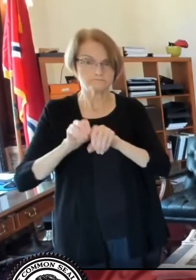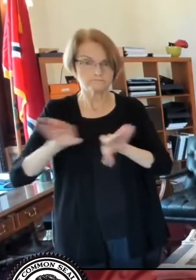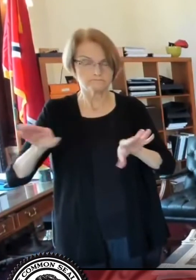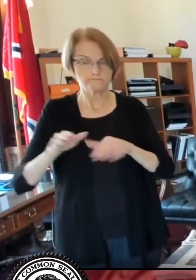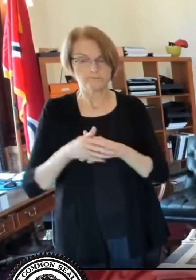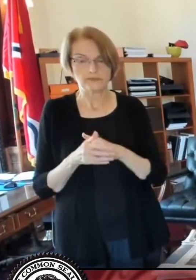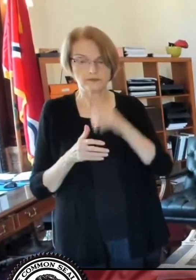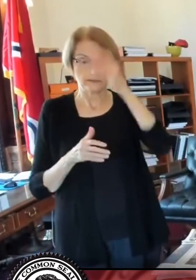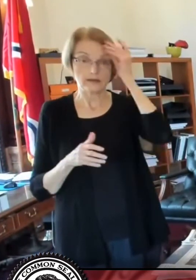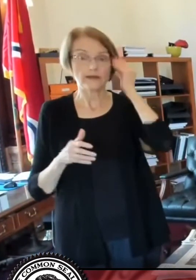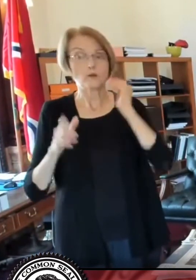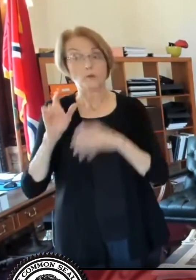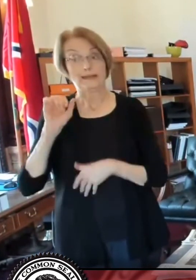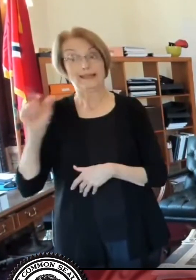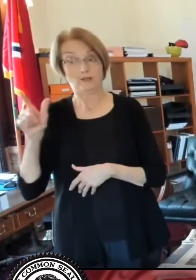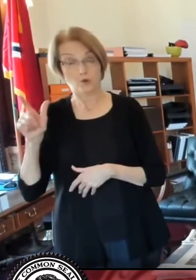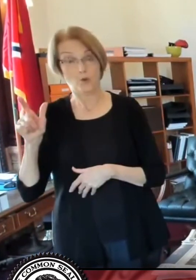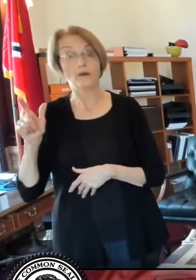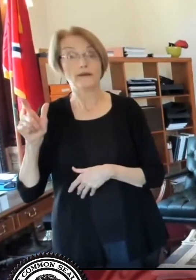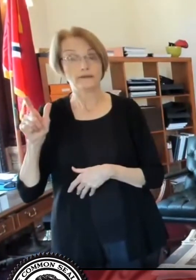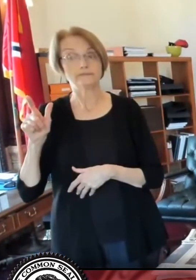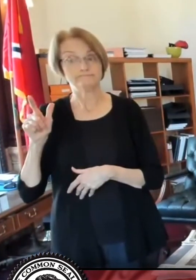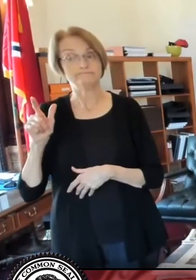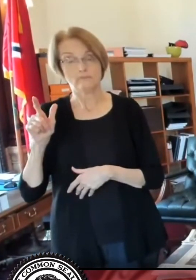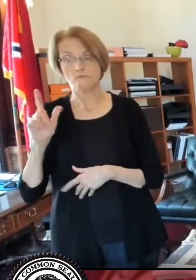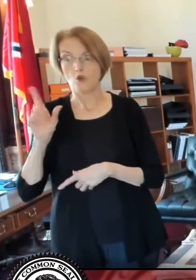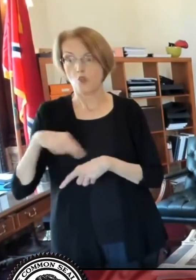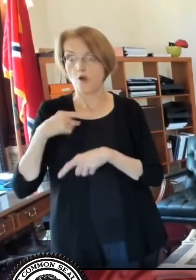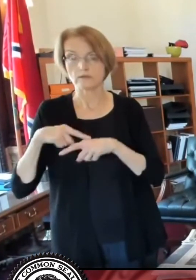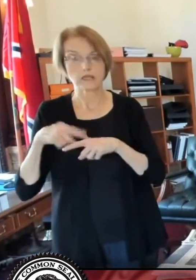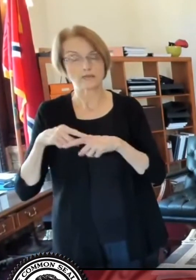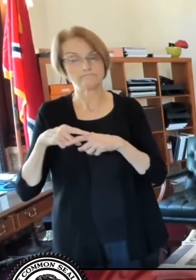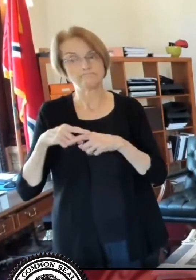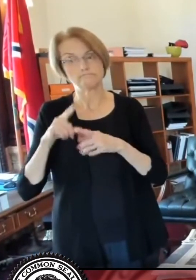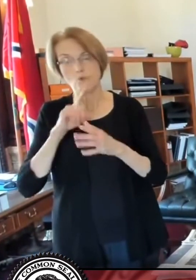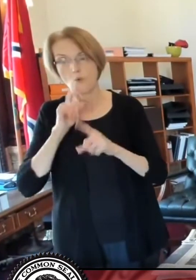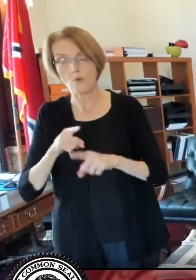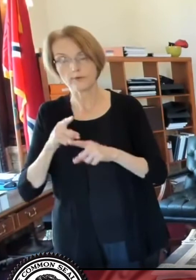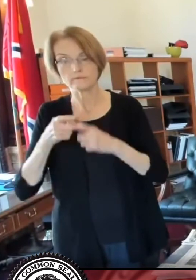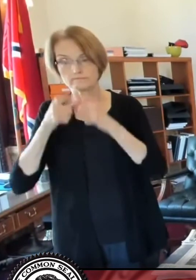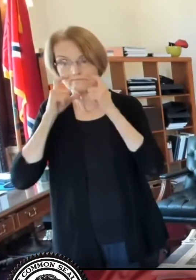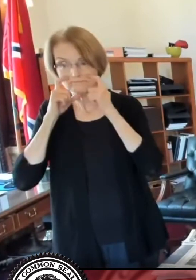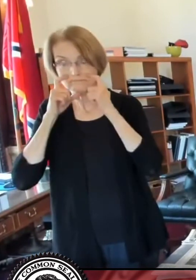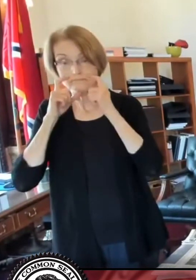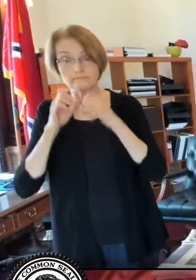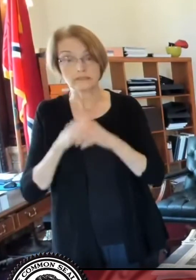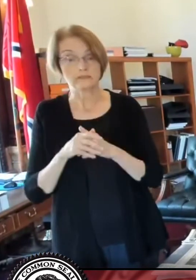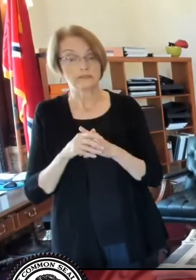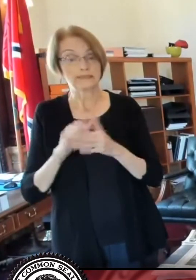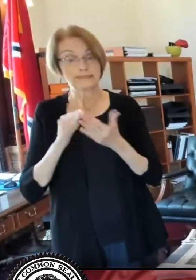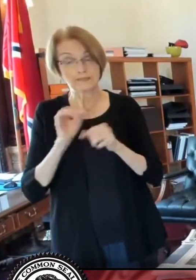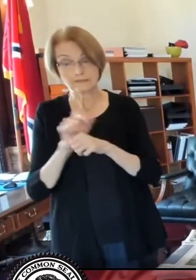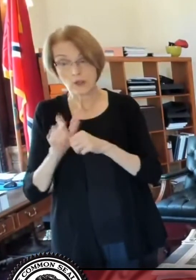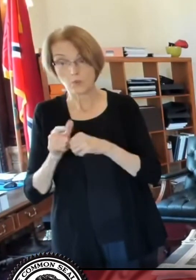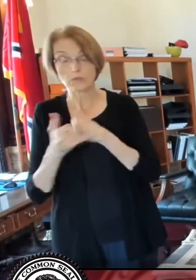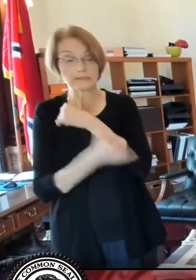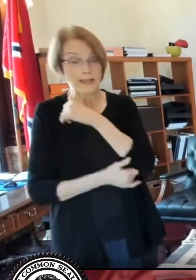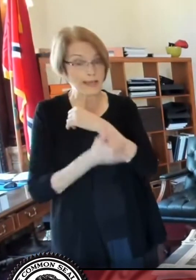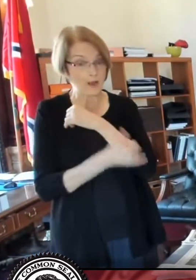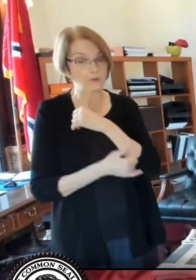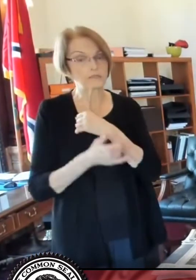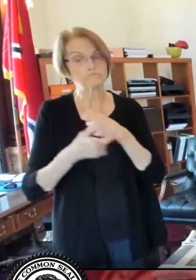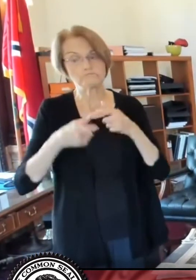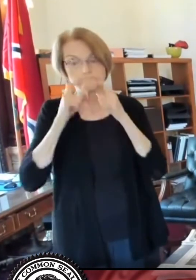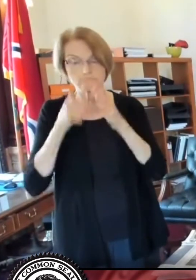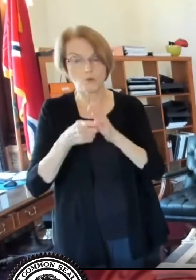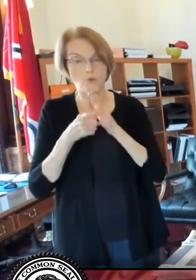mandates in place for a long time now. Frankly, our numbers are better than outstate those counties that have not.